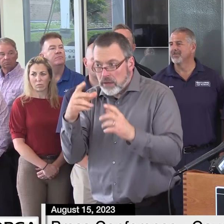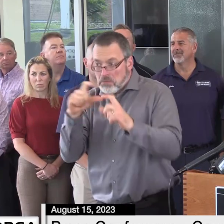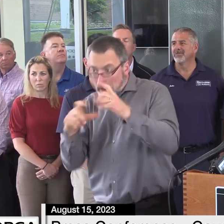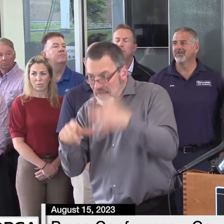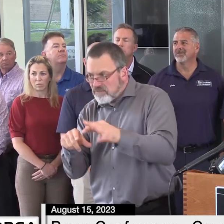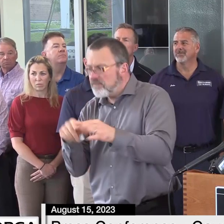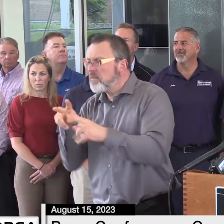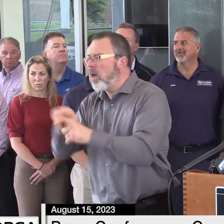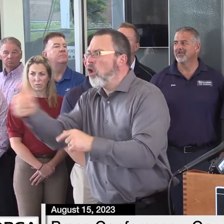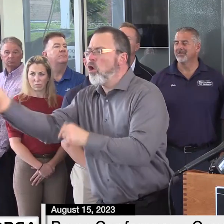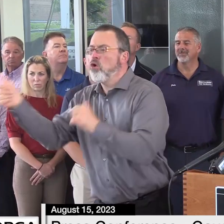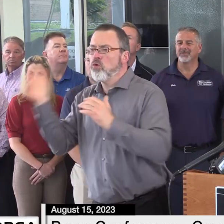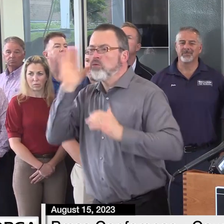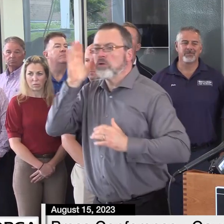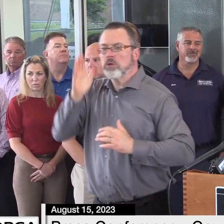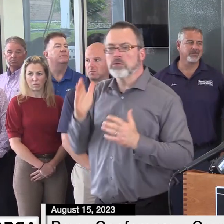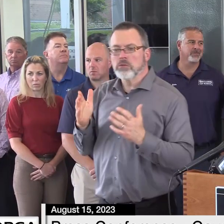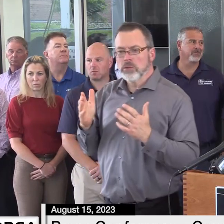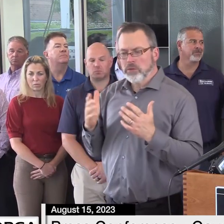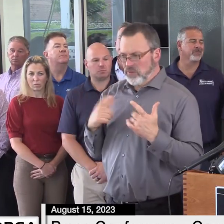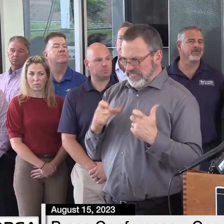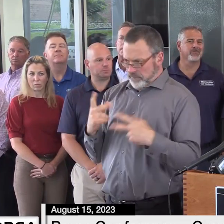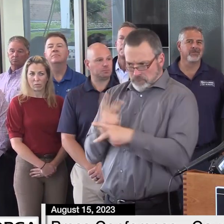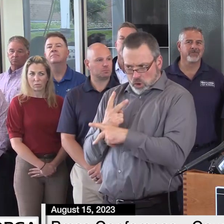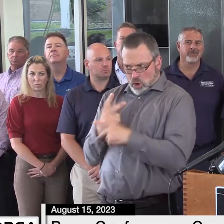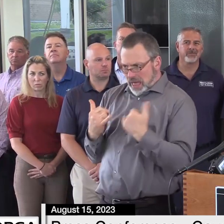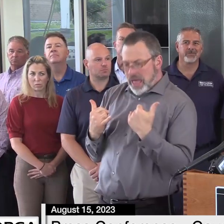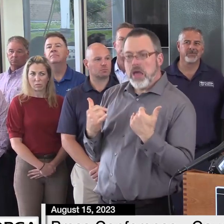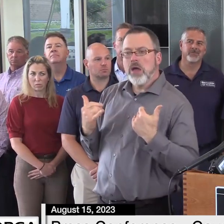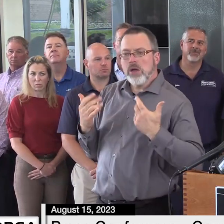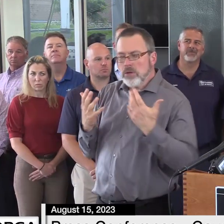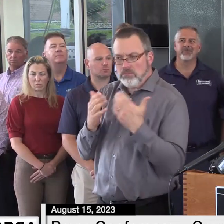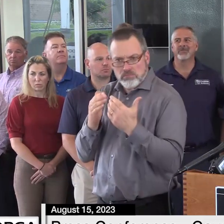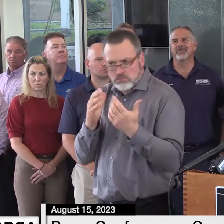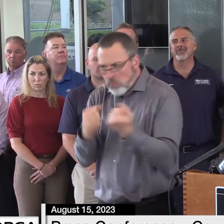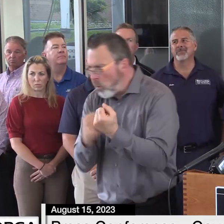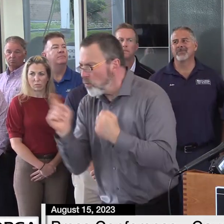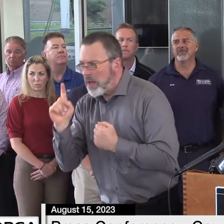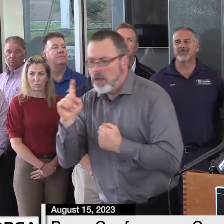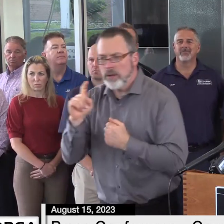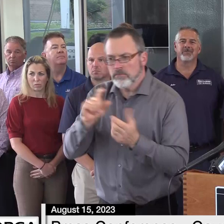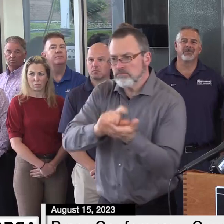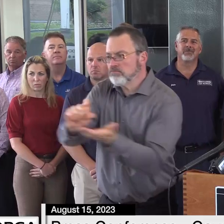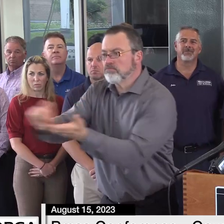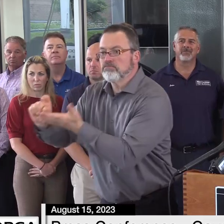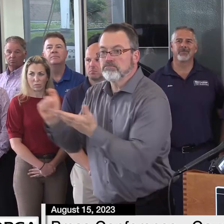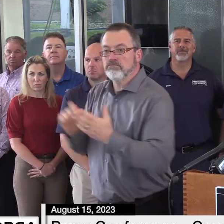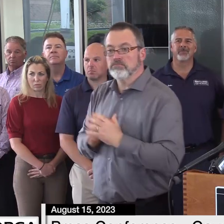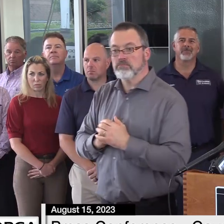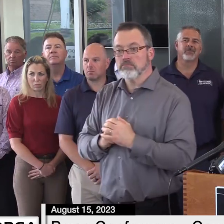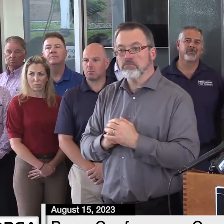with that and make sure that we continue to beautify Vermont in any way we can.